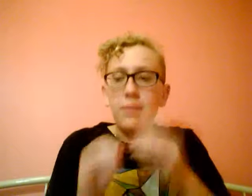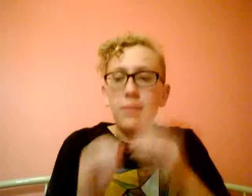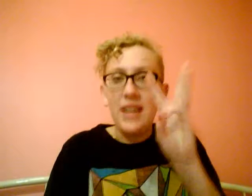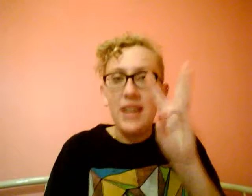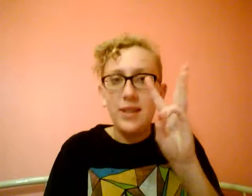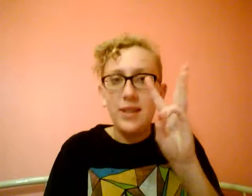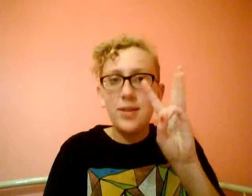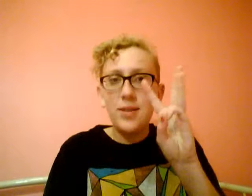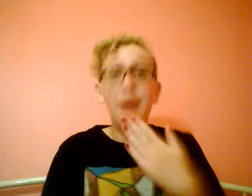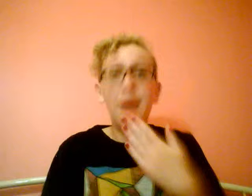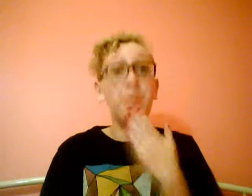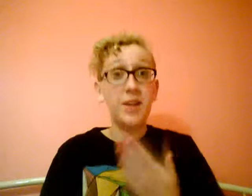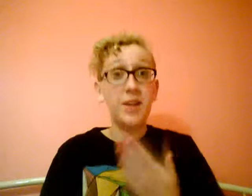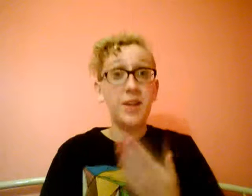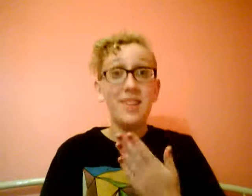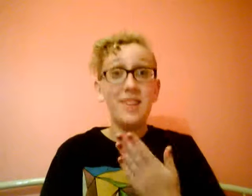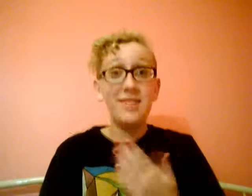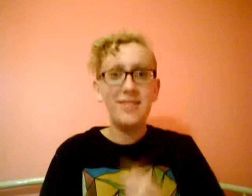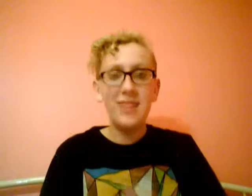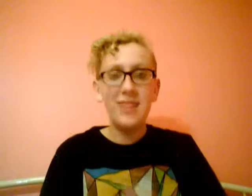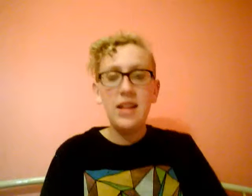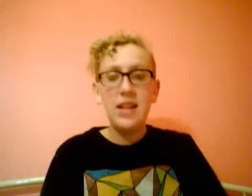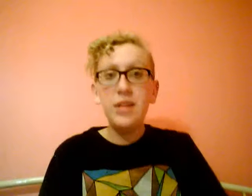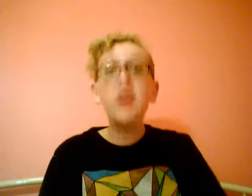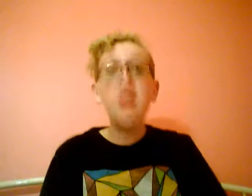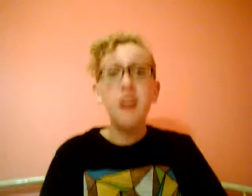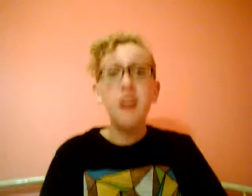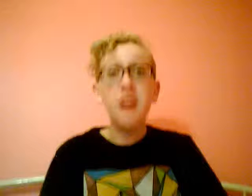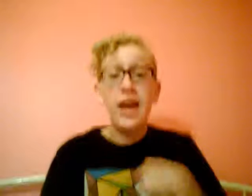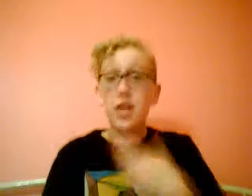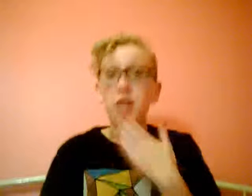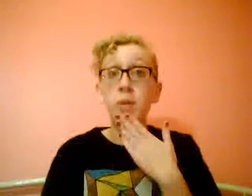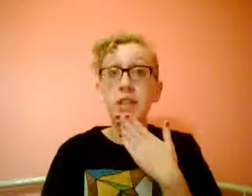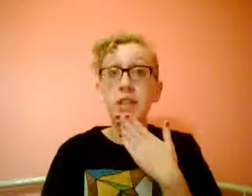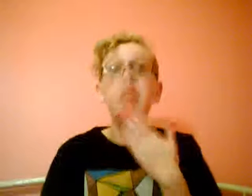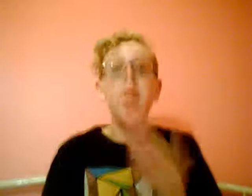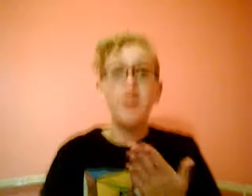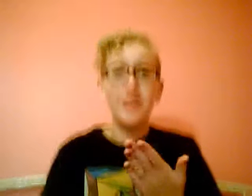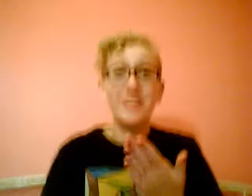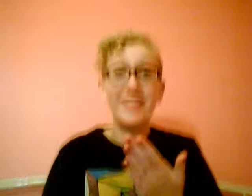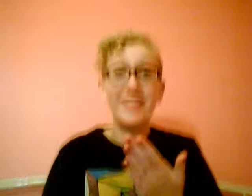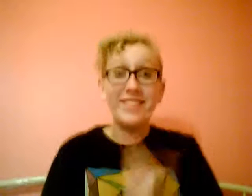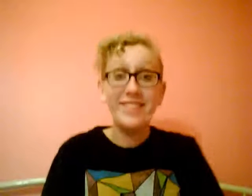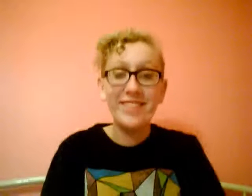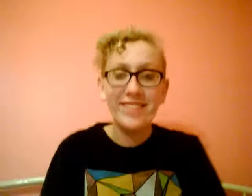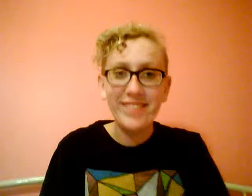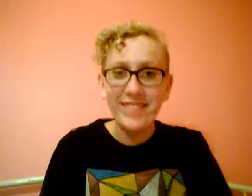Number six, I'm good. Make sure to nod your head. You're really good. Good.